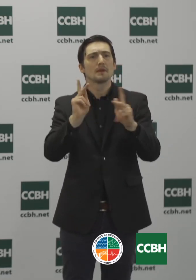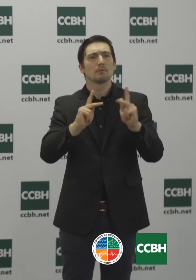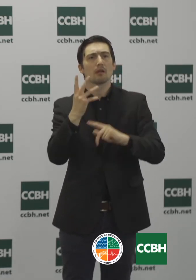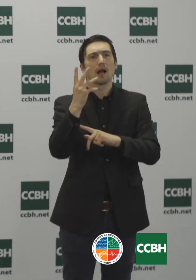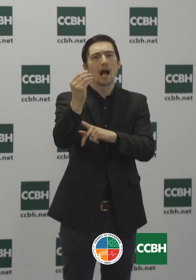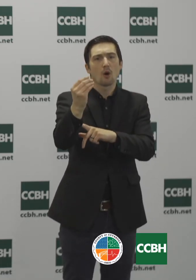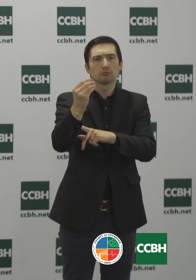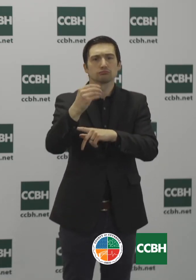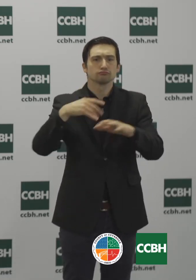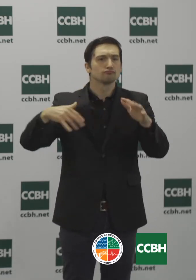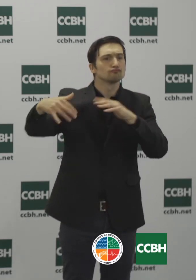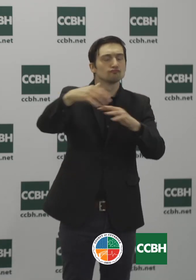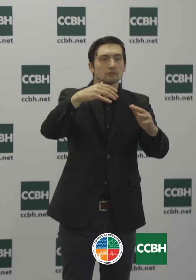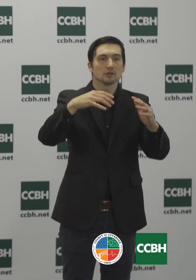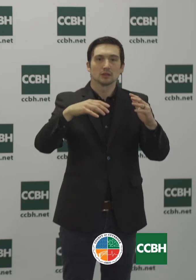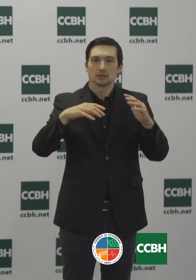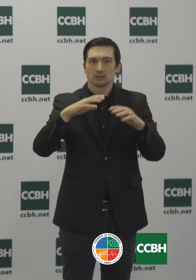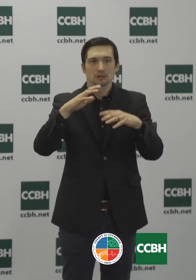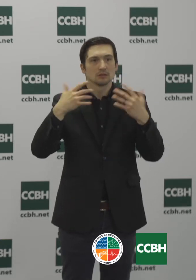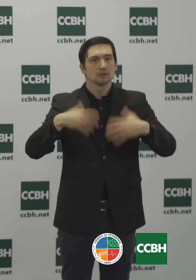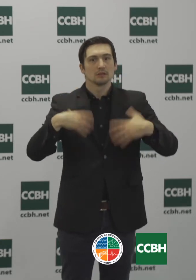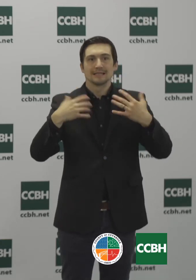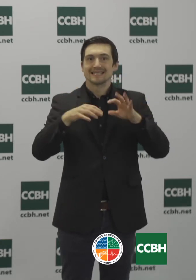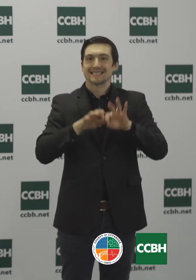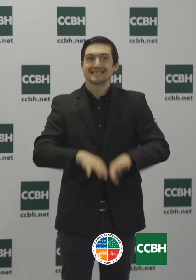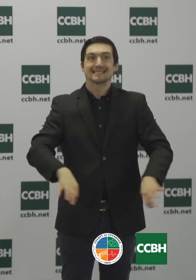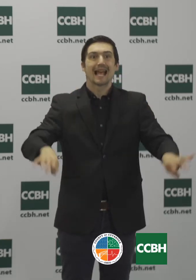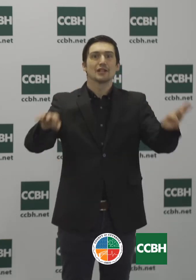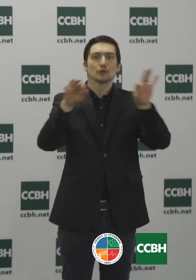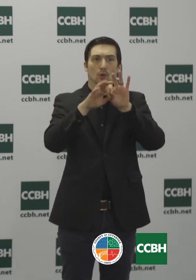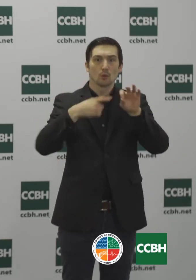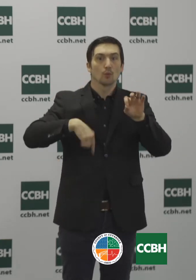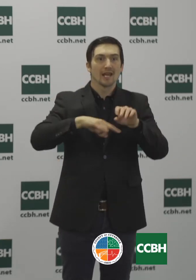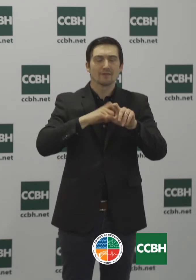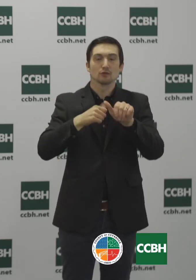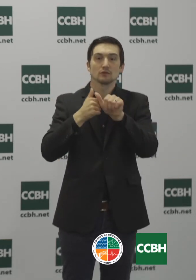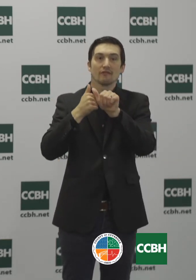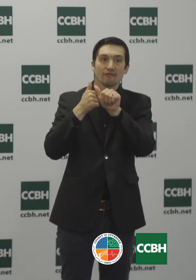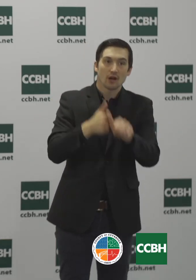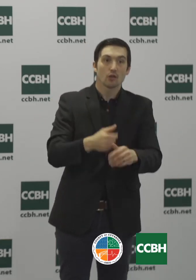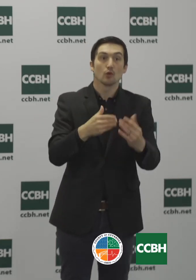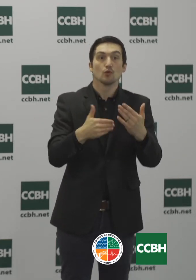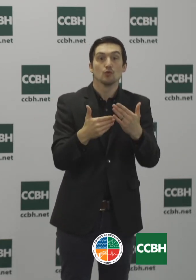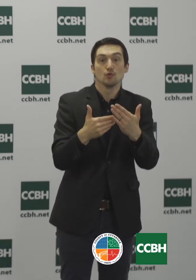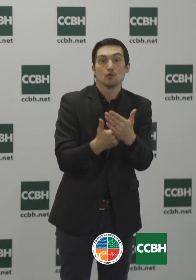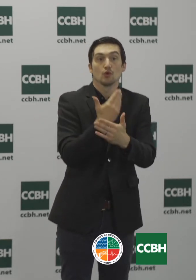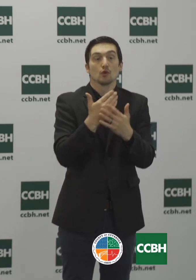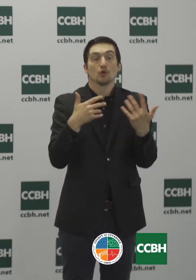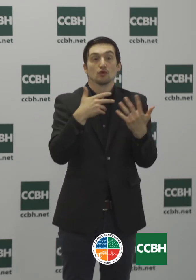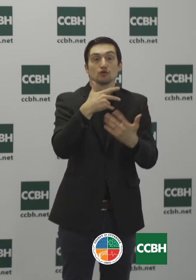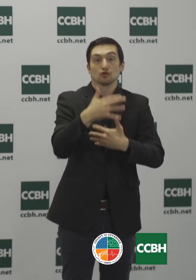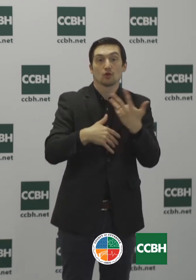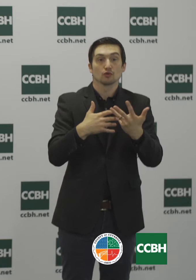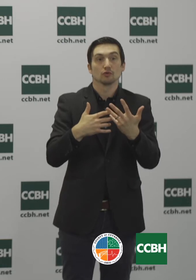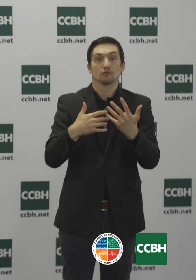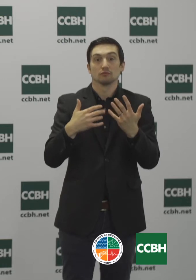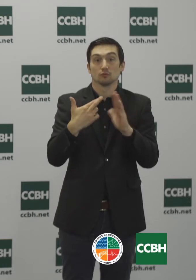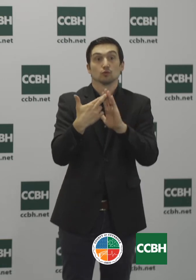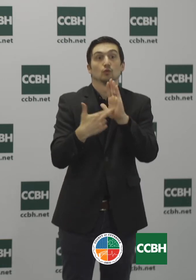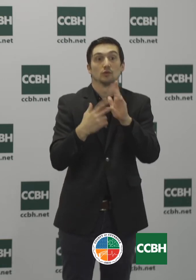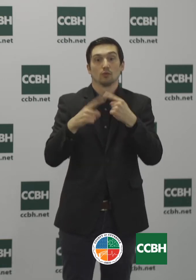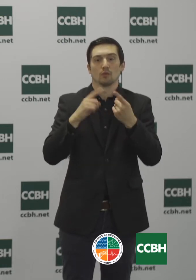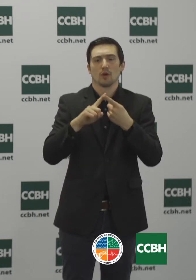It's absolutely essential that all of us continue to abide by the new social standards when we are in the company of other